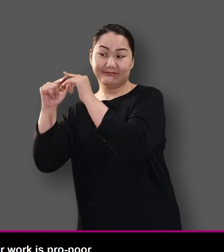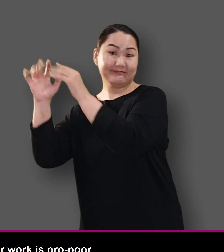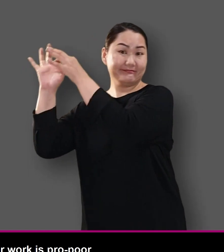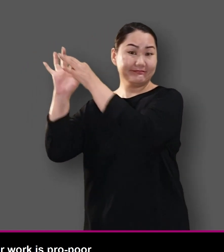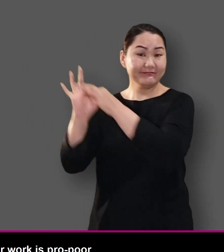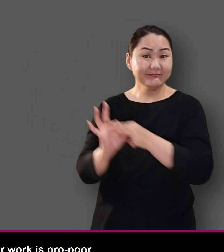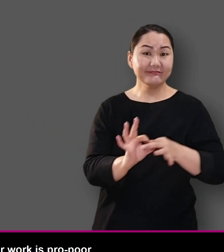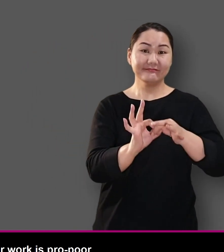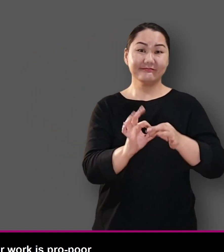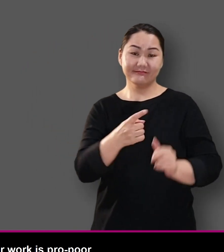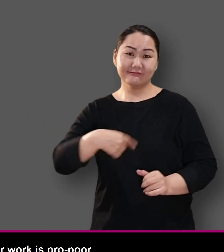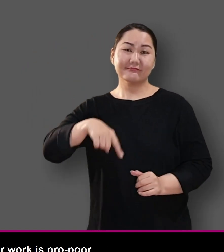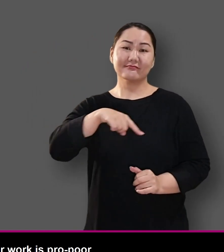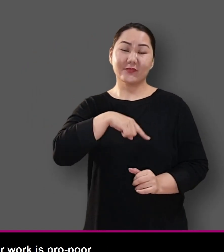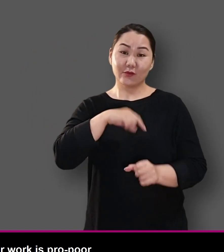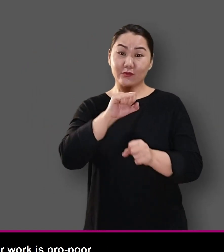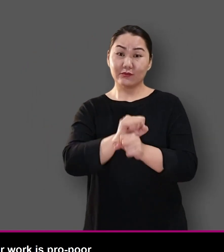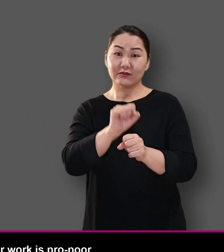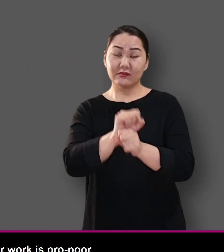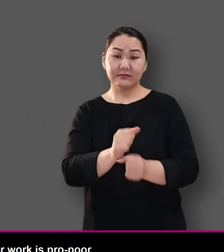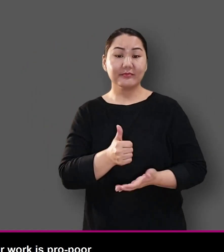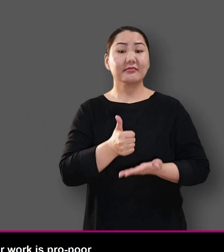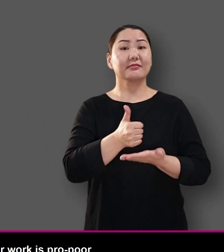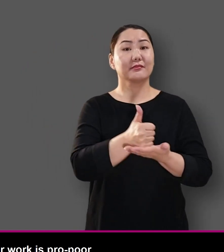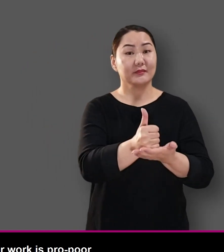to ensure our work is pro-poor